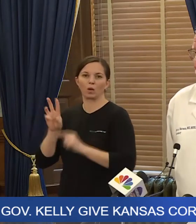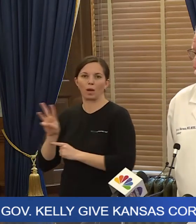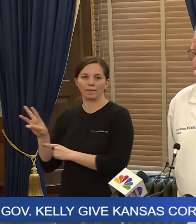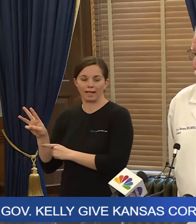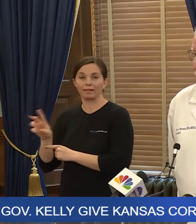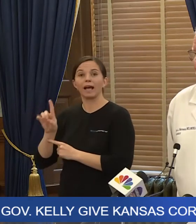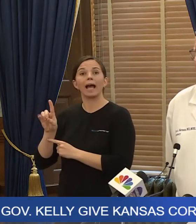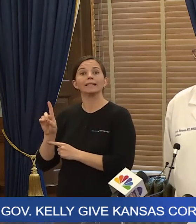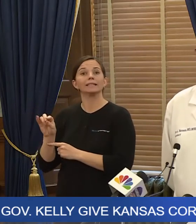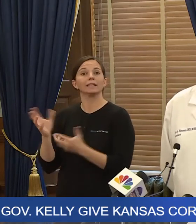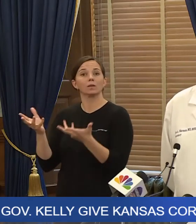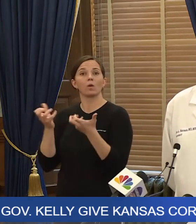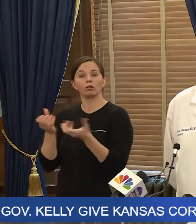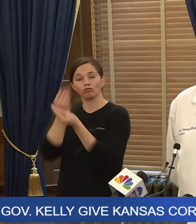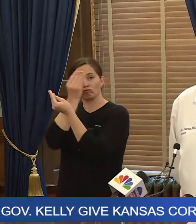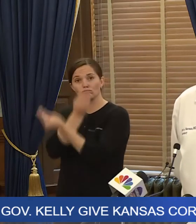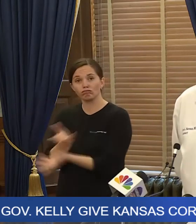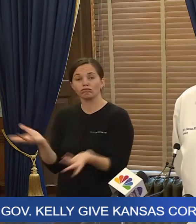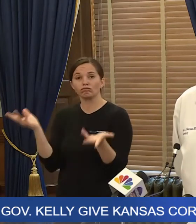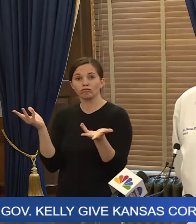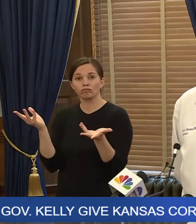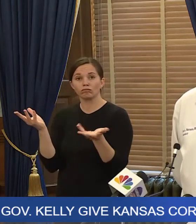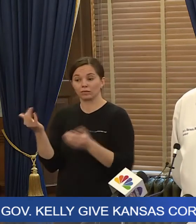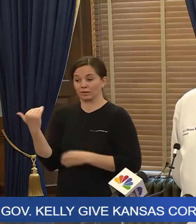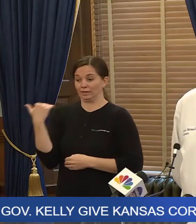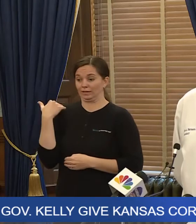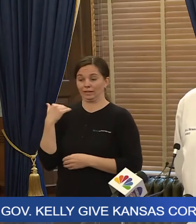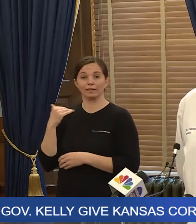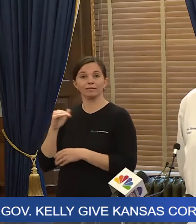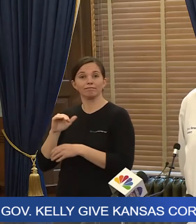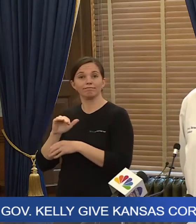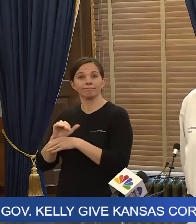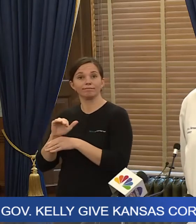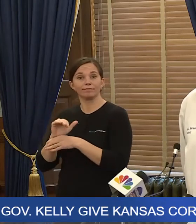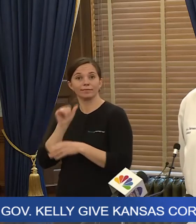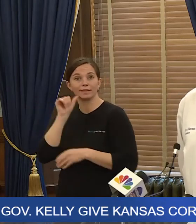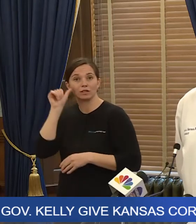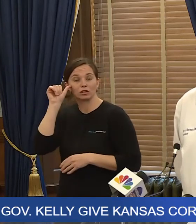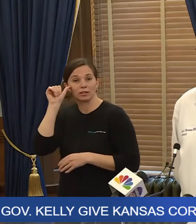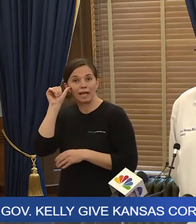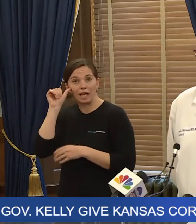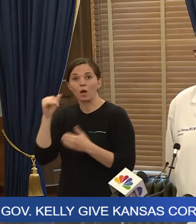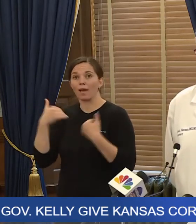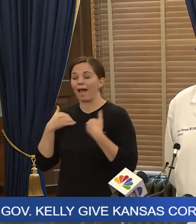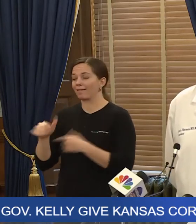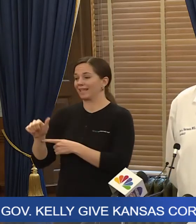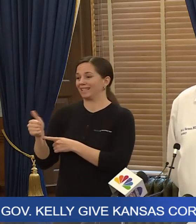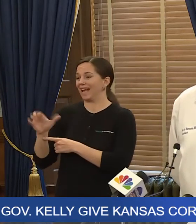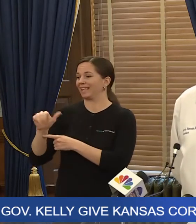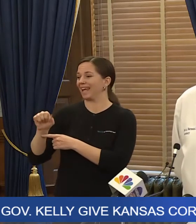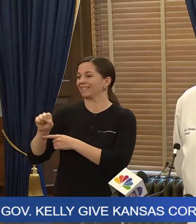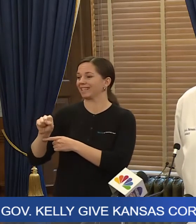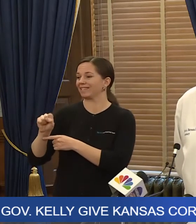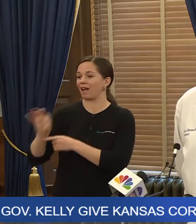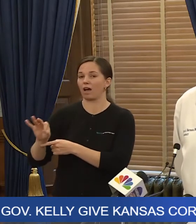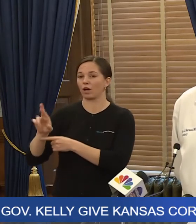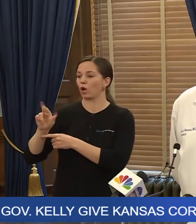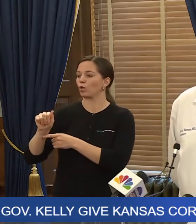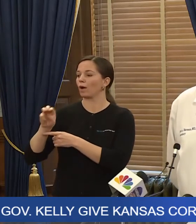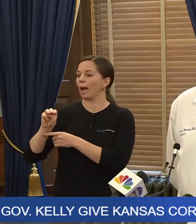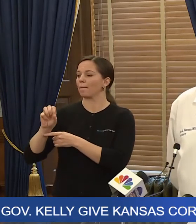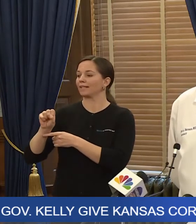want to pass along some information that late yesterday we received 10 cases of remdesivir. Remdesivir is